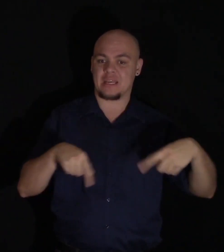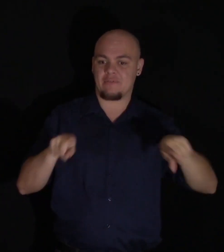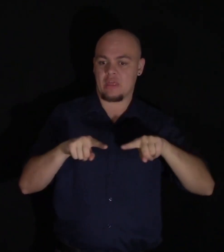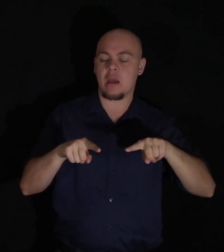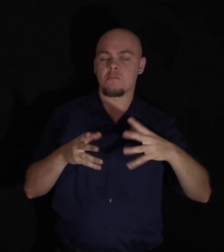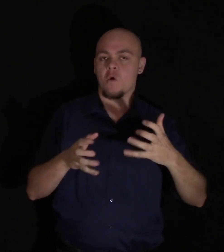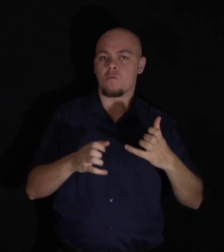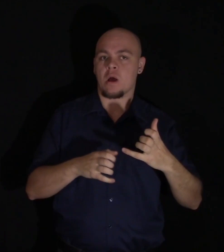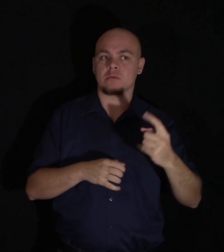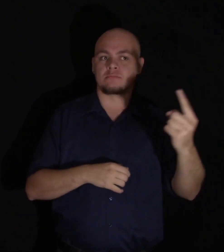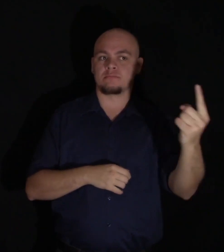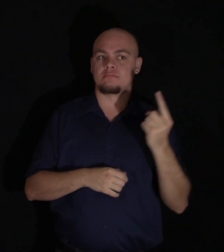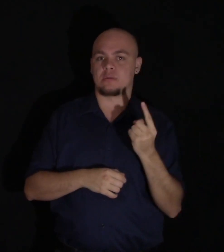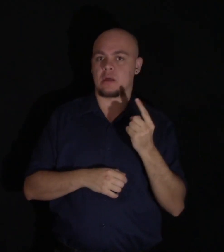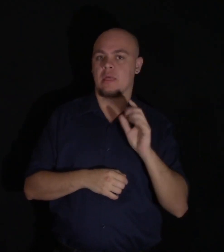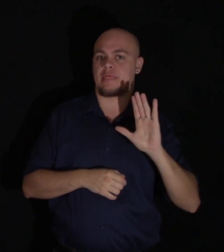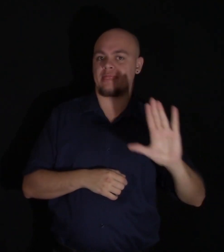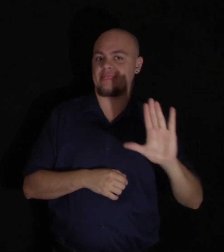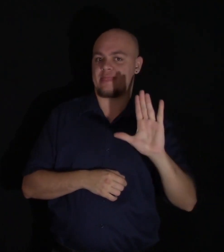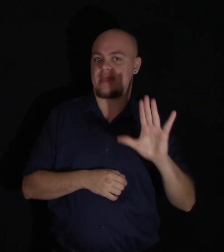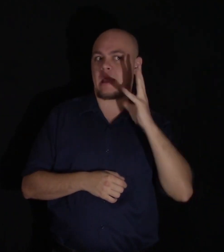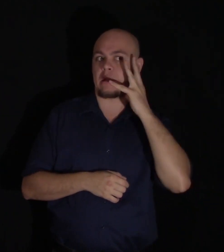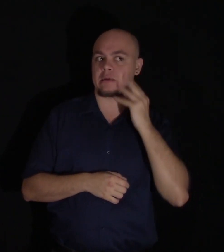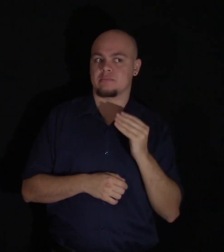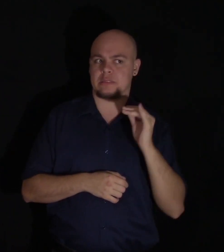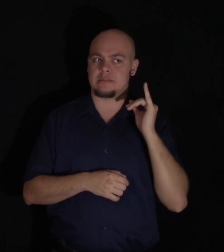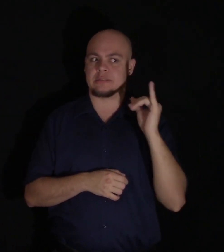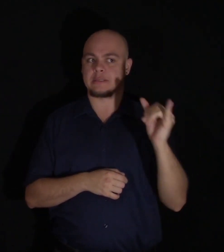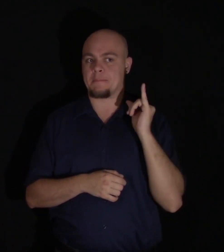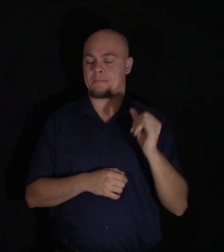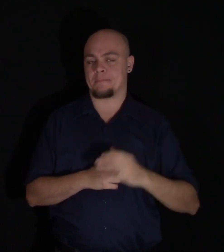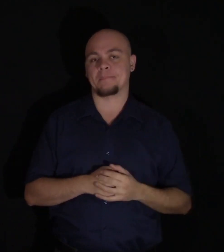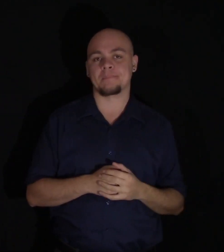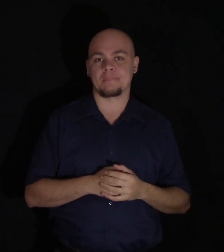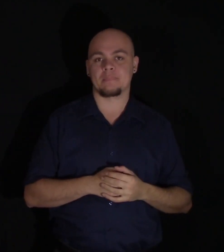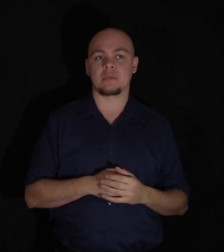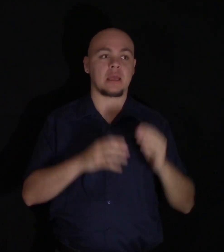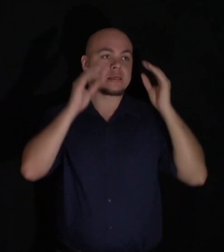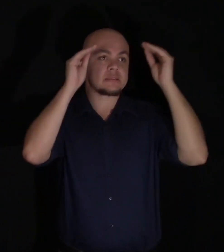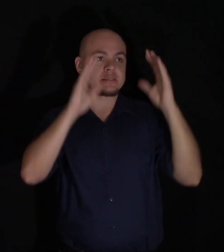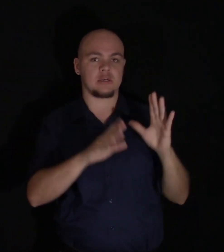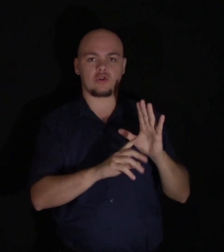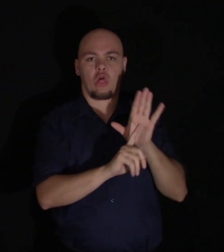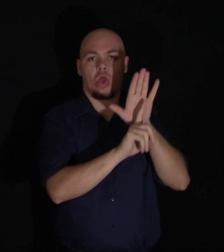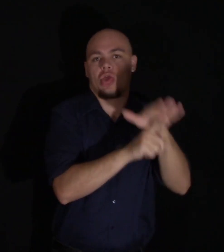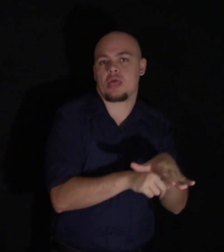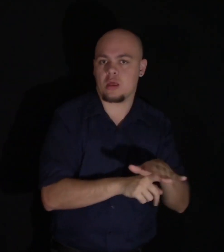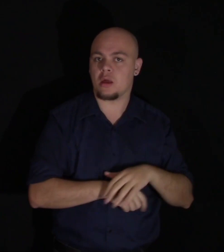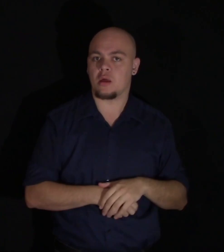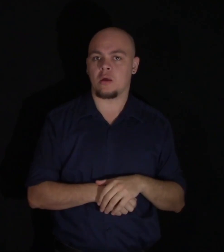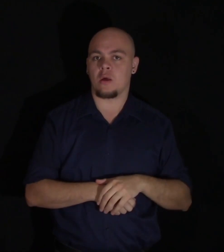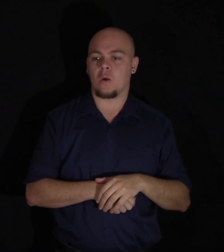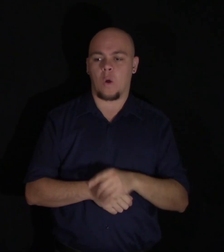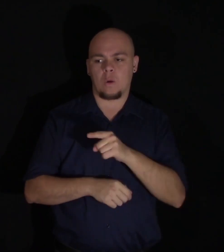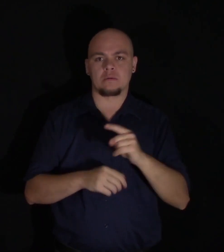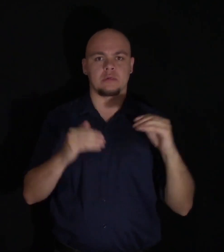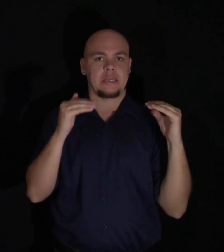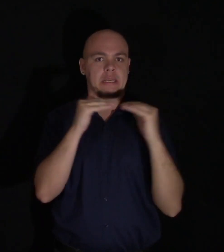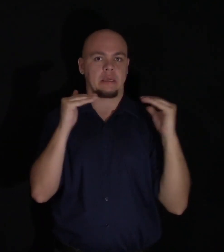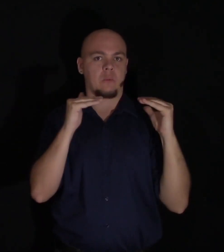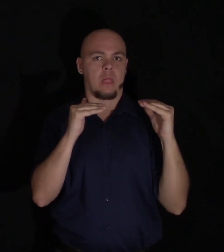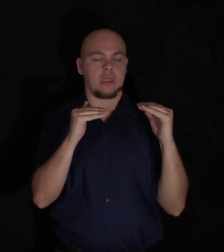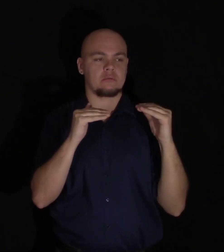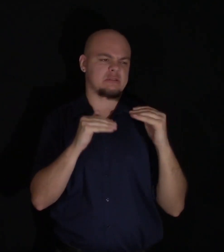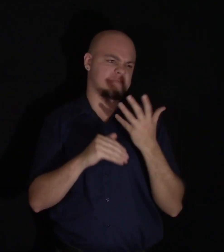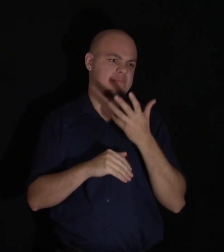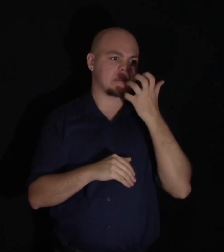up after class and tell me about their similar experience, how a teacher shut them down or how a student was particularly cruel to them. And they some